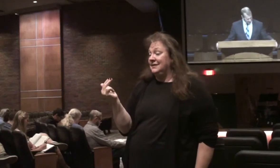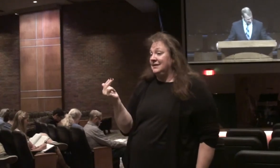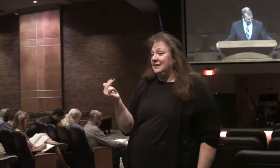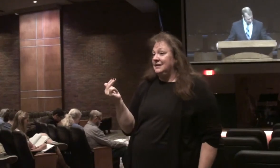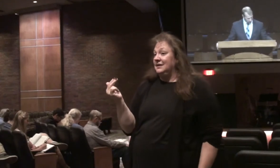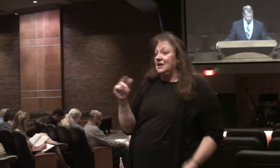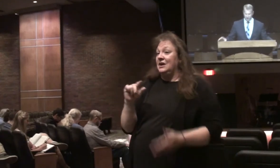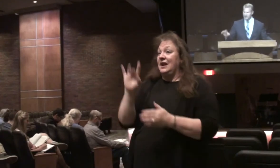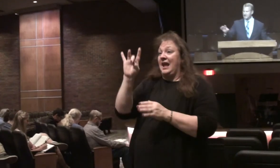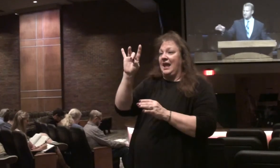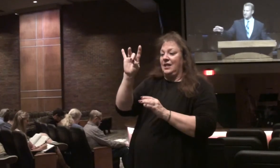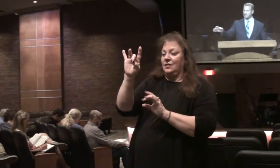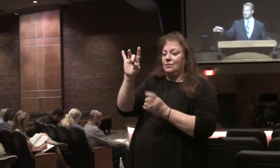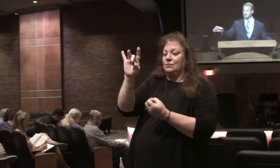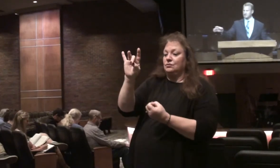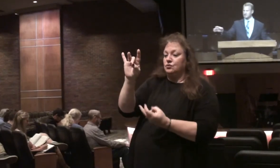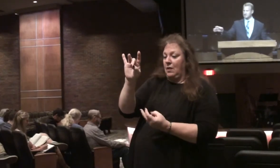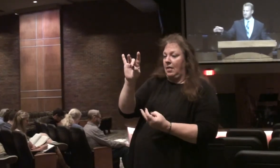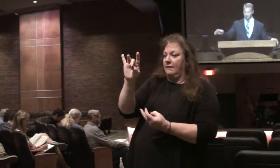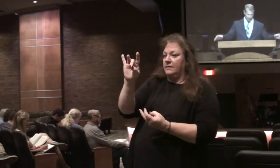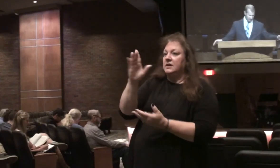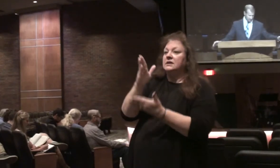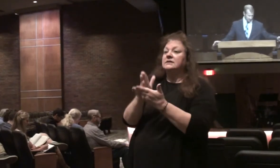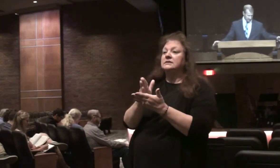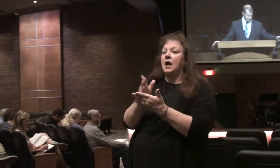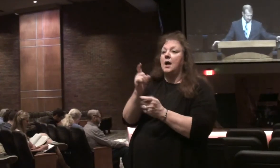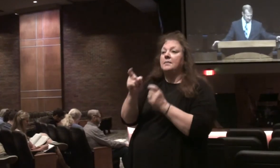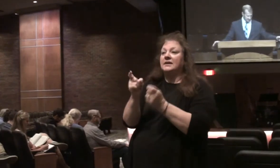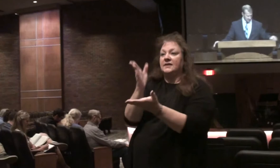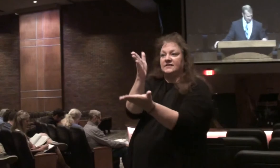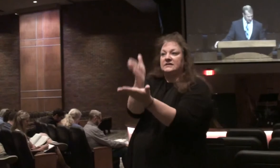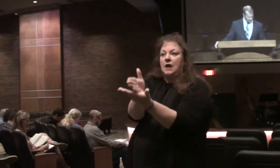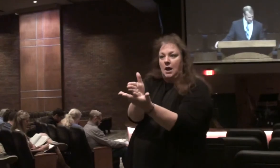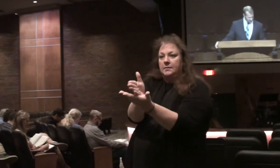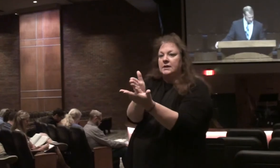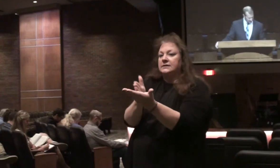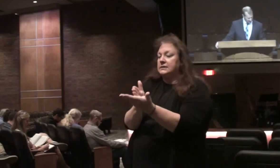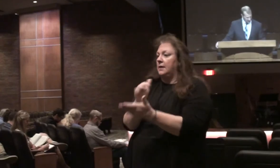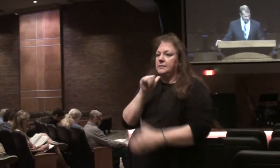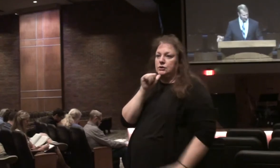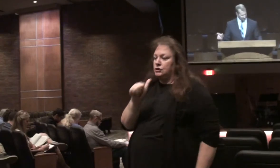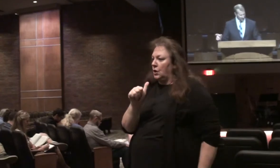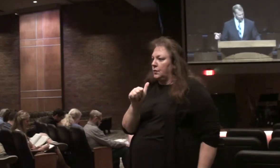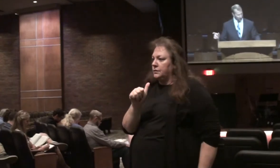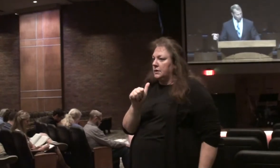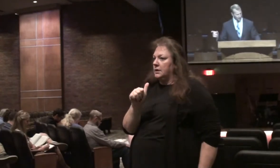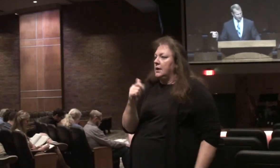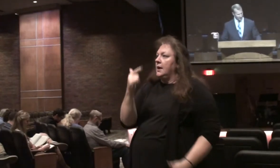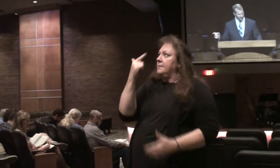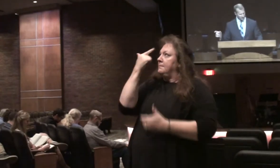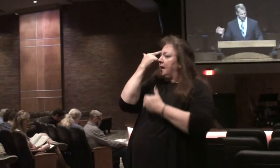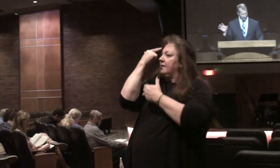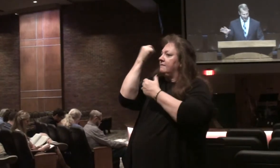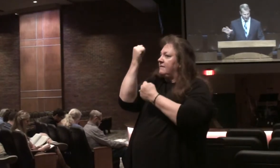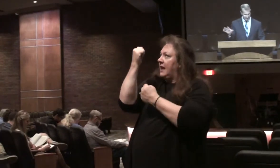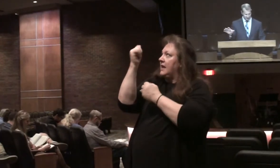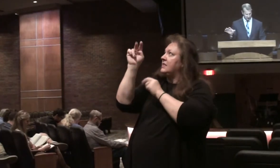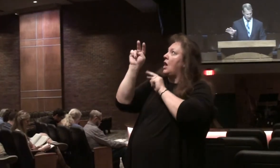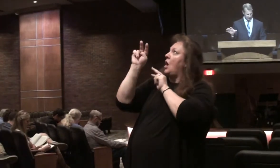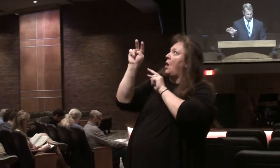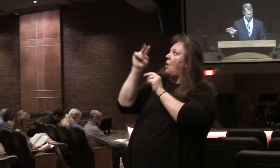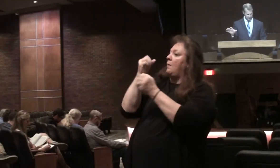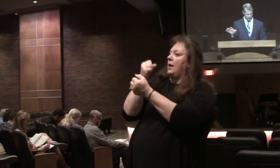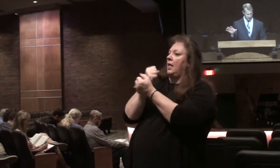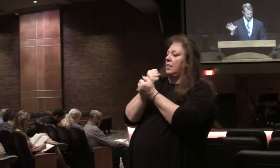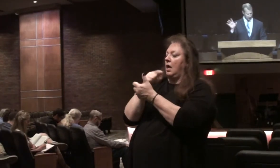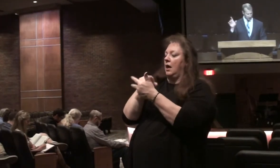say in verse 8 to 12, some of the gifts are going to cease, but love does not cease. And then verse 13, now faith, hope, and love abide these